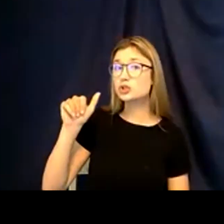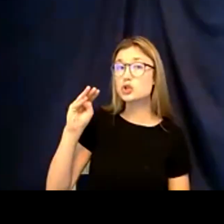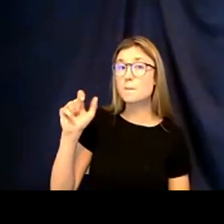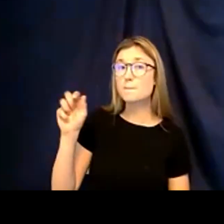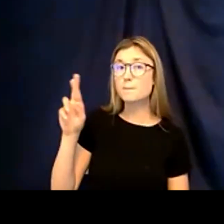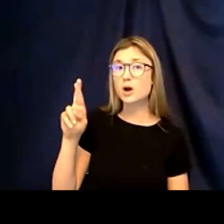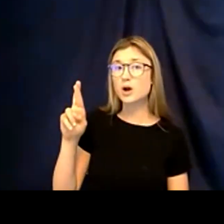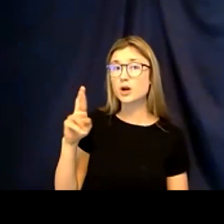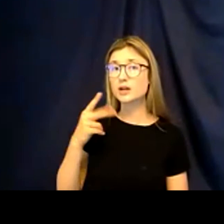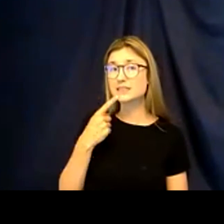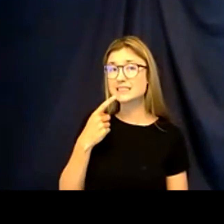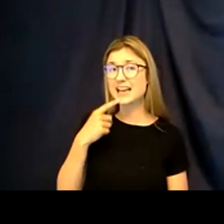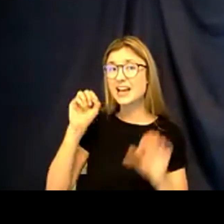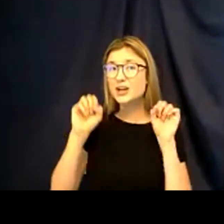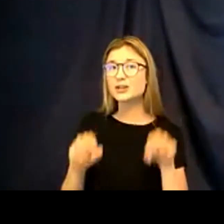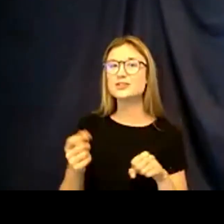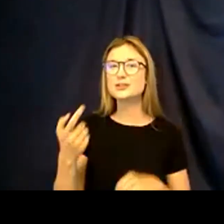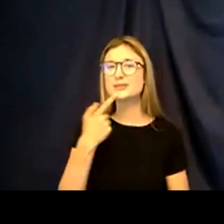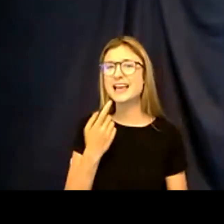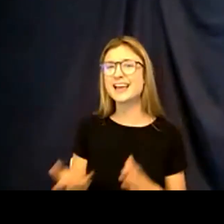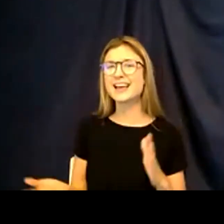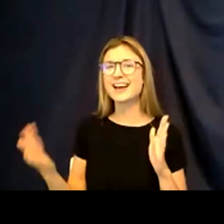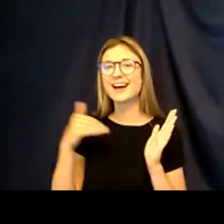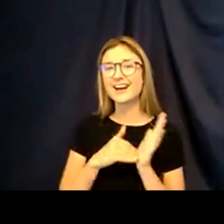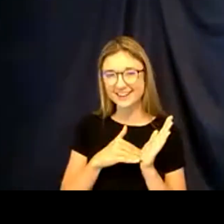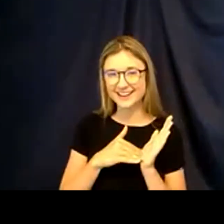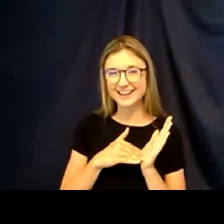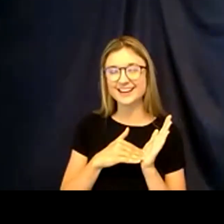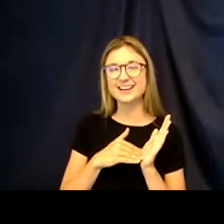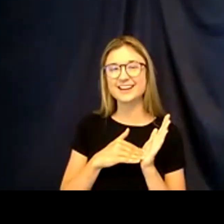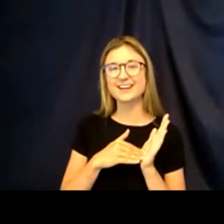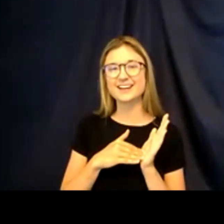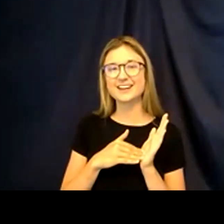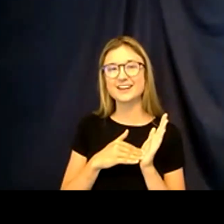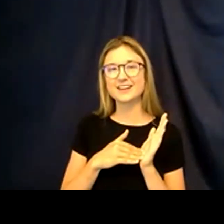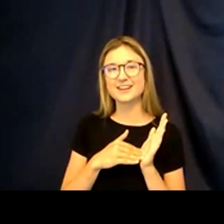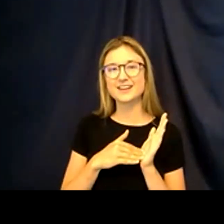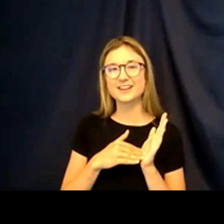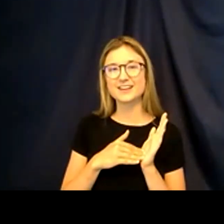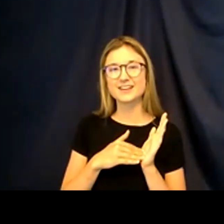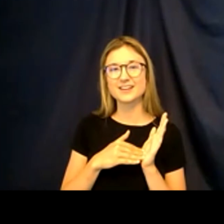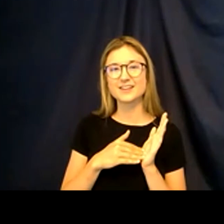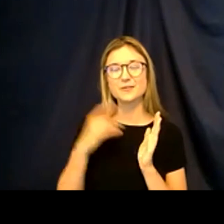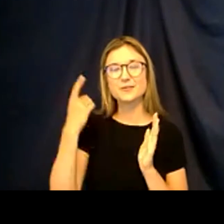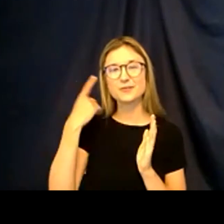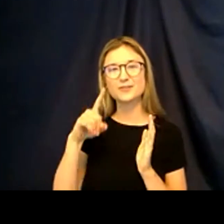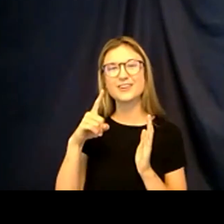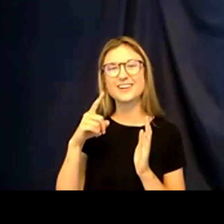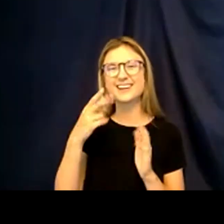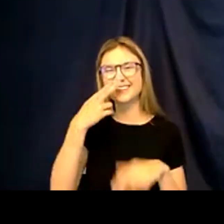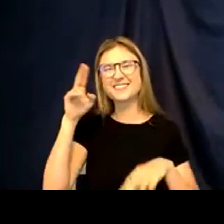you say it again, just so we can get it, the minutes? Just for Like, fun, Jamar, so